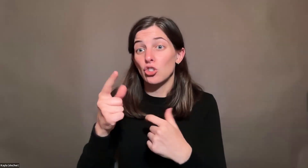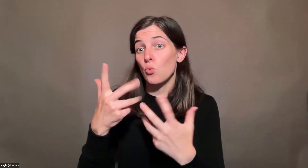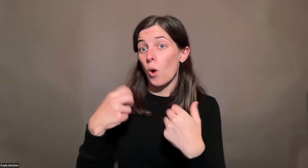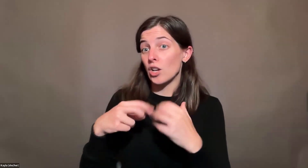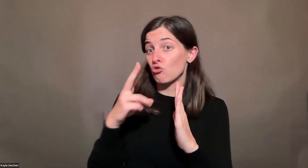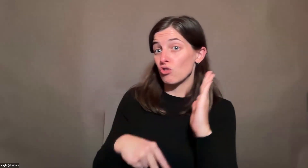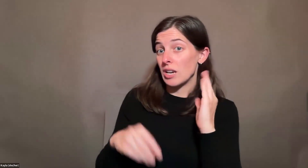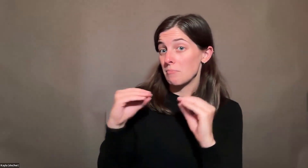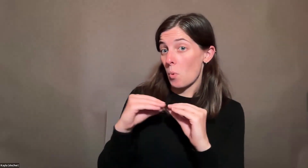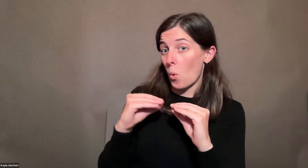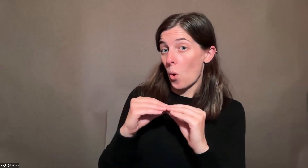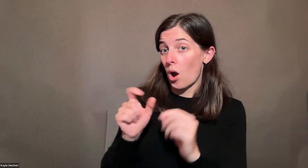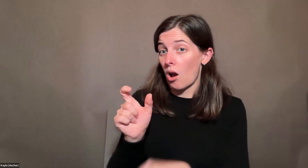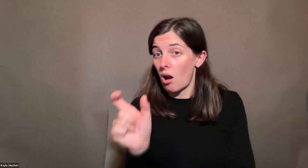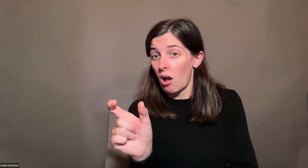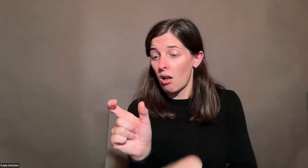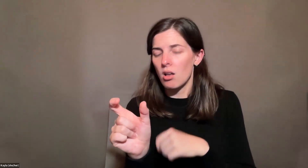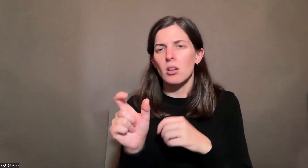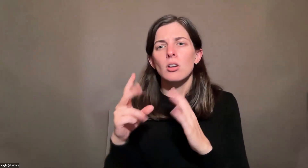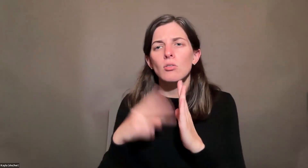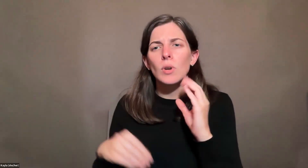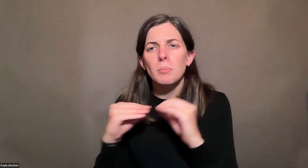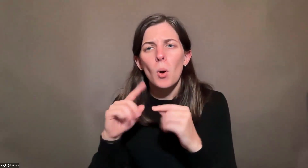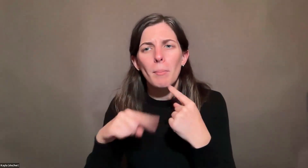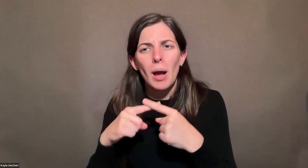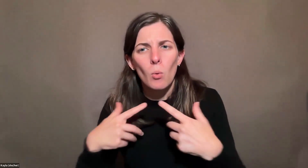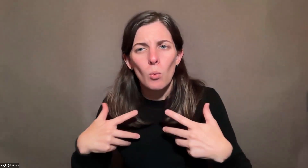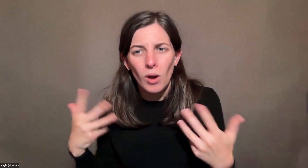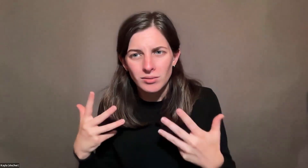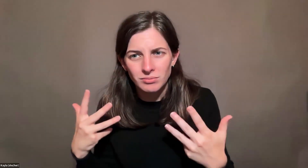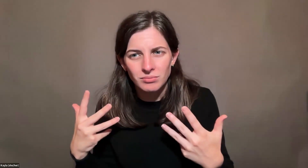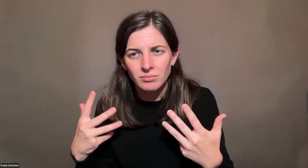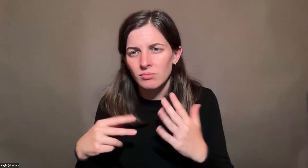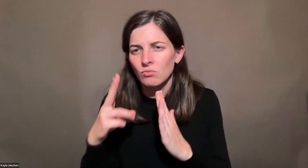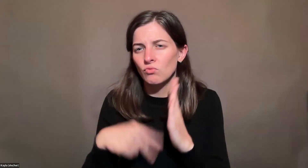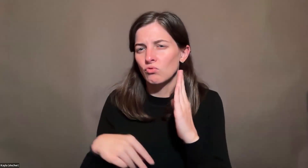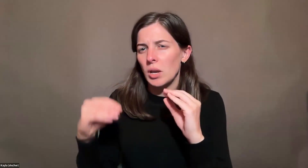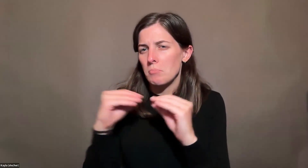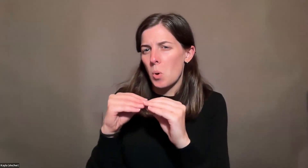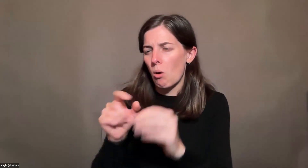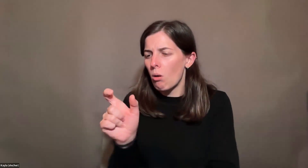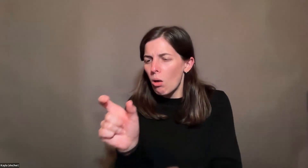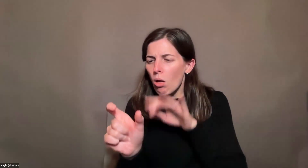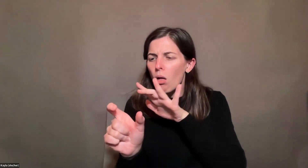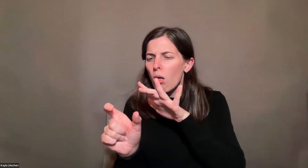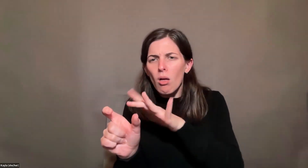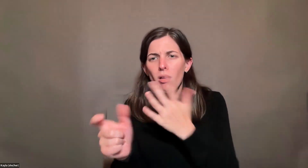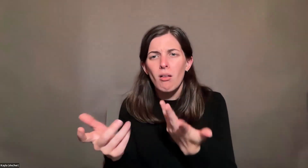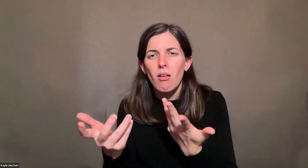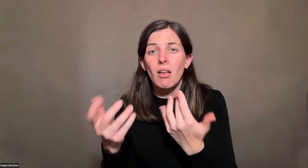the thing is that read more about what? Read more about what? Like if I add read more in here, and here. So each